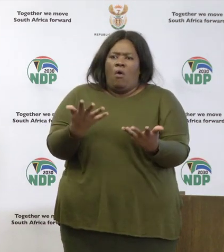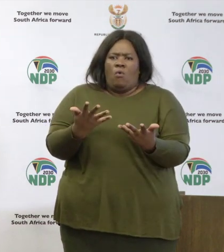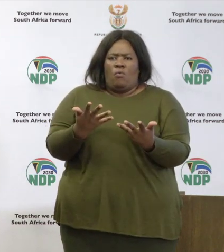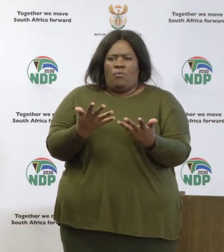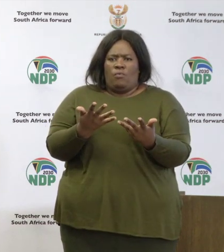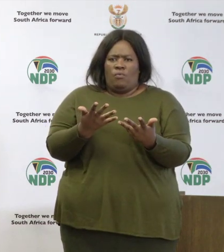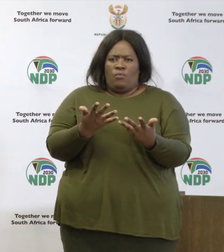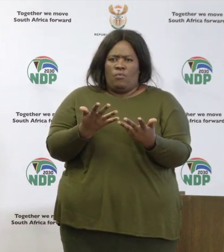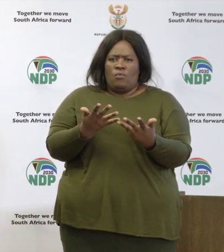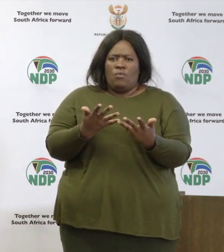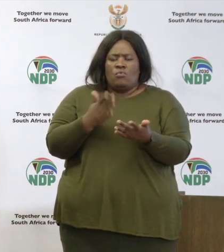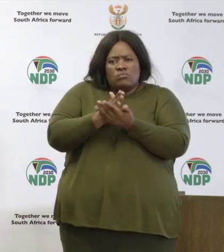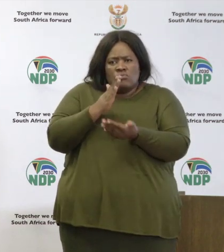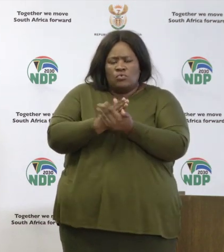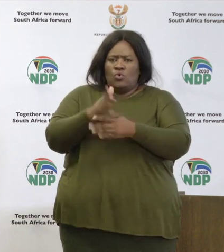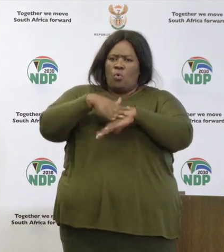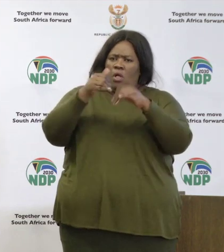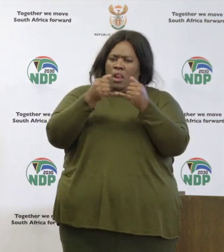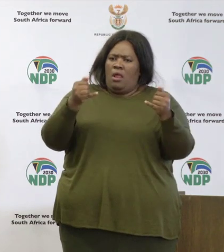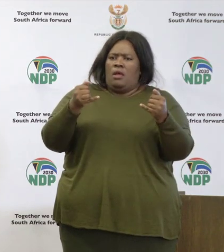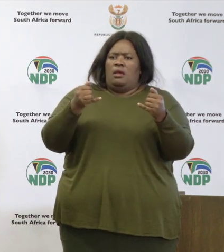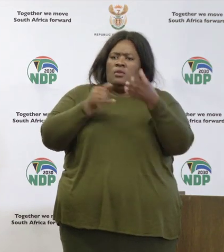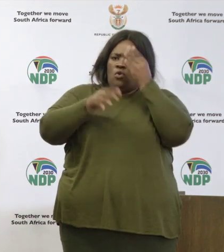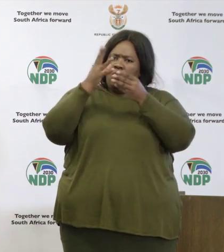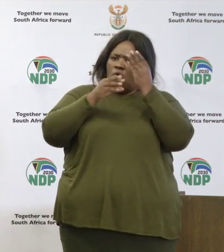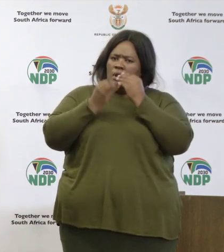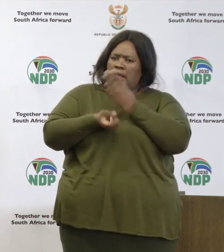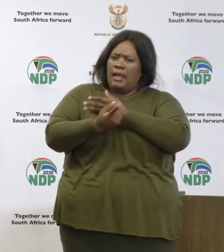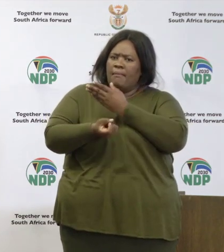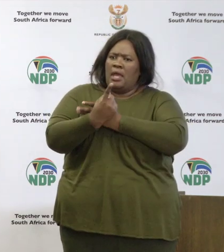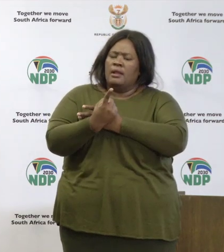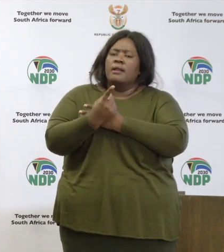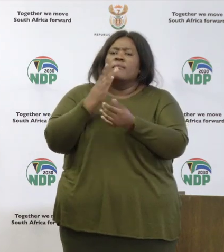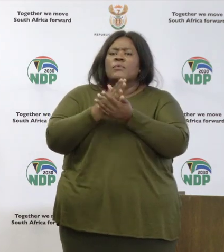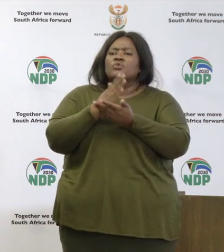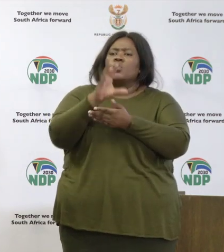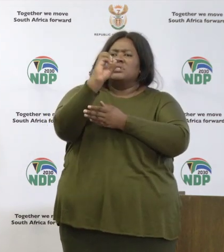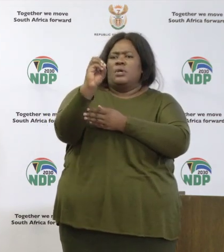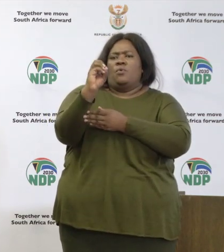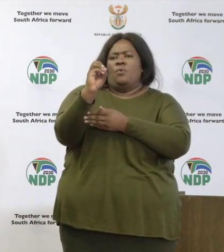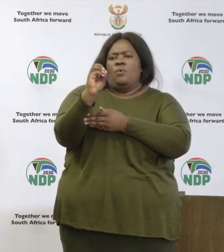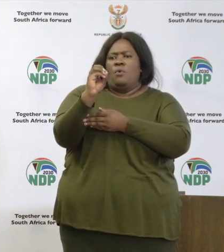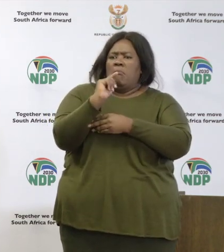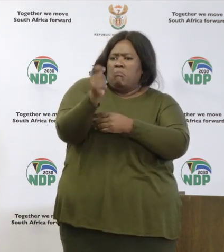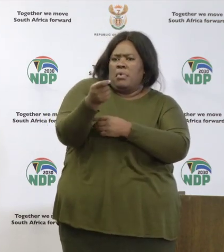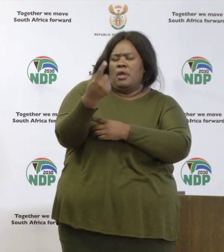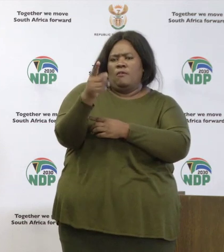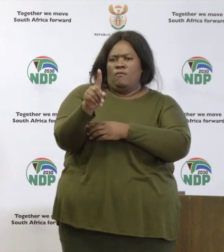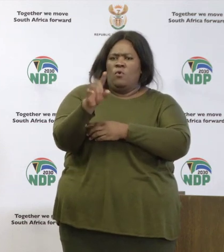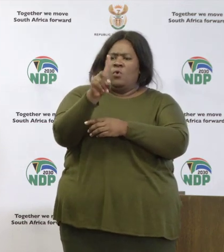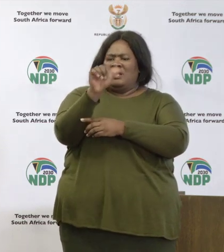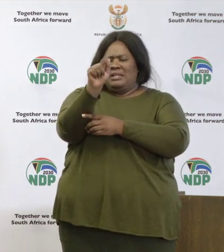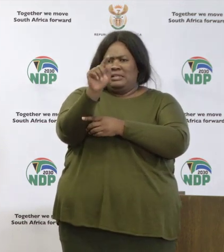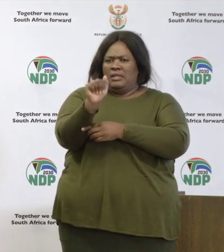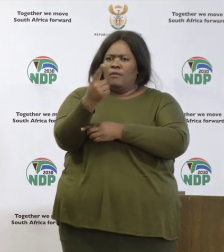expand online learning, in particular to look at zero rating of data that is being used